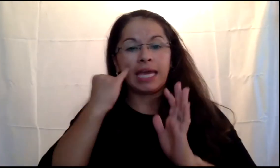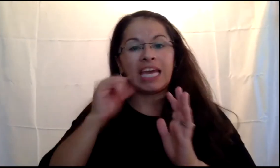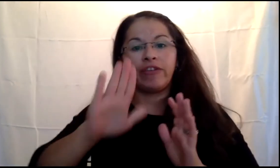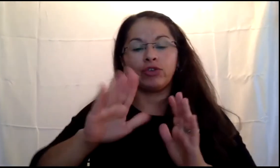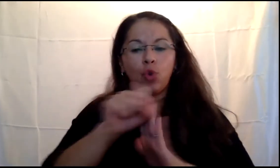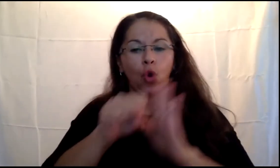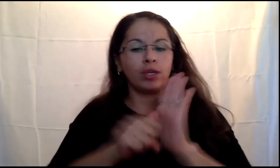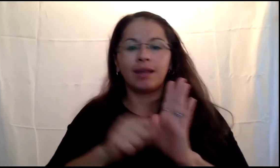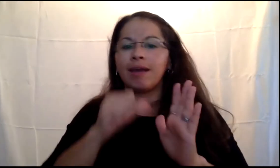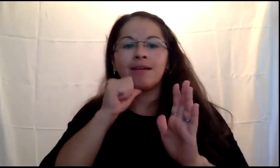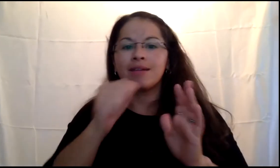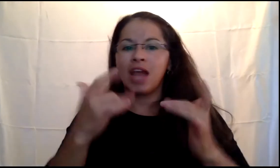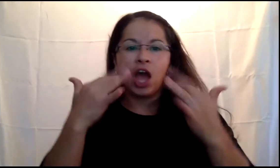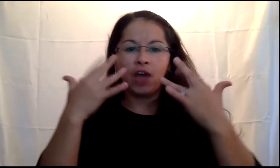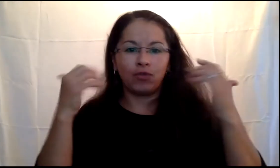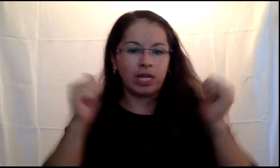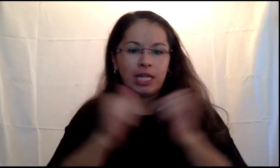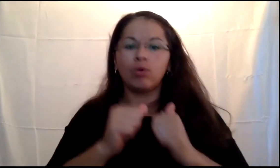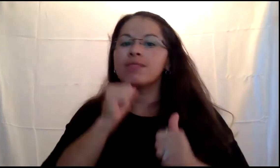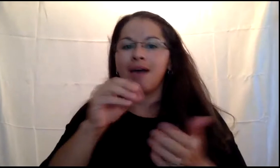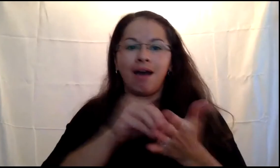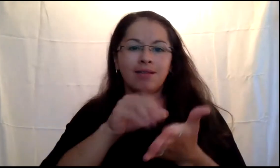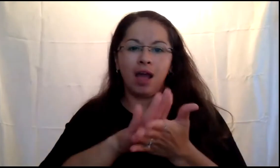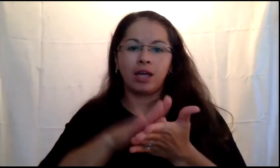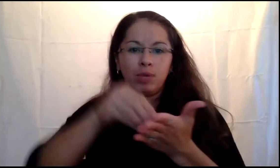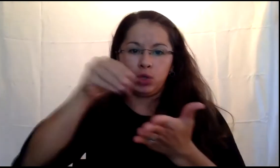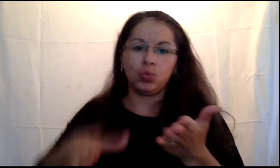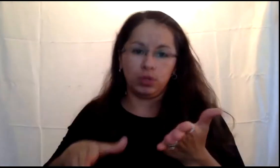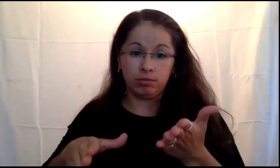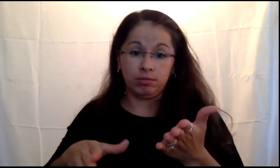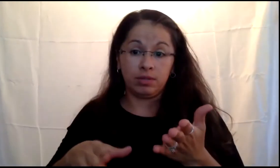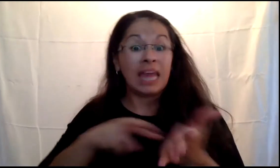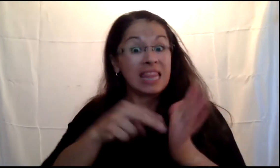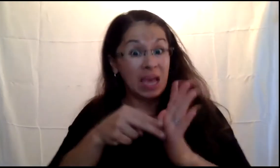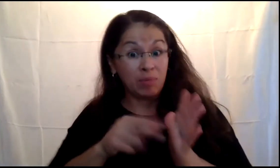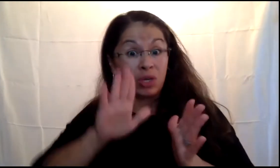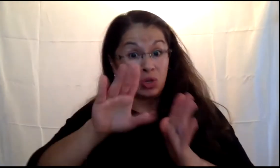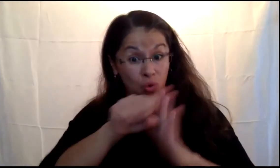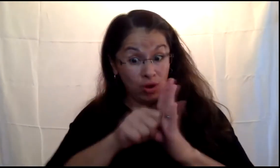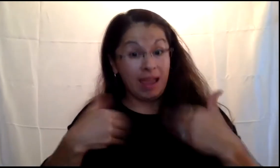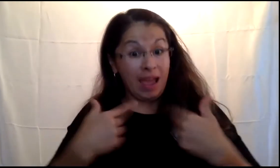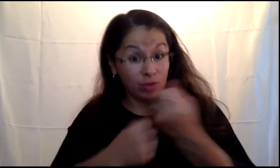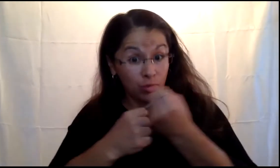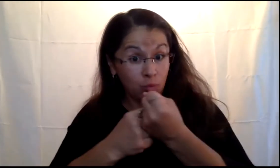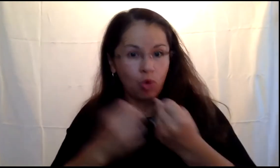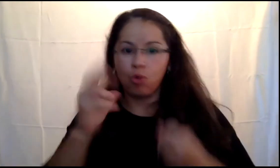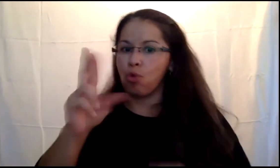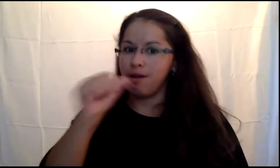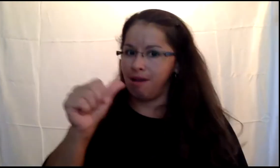means, is there support in your state for students who are undocumented? And there's a map that we have that we can share with